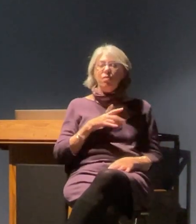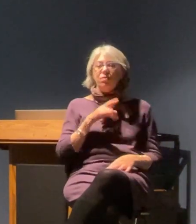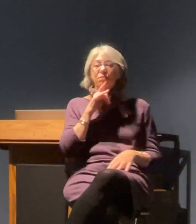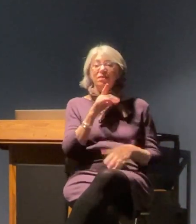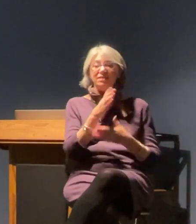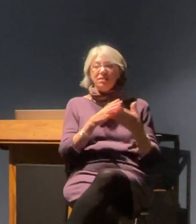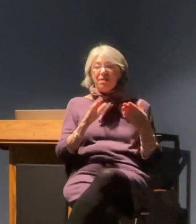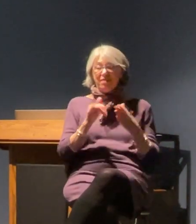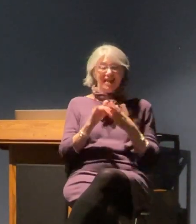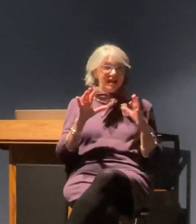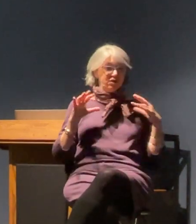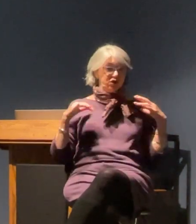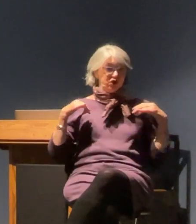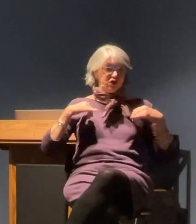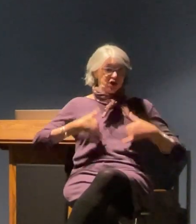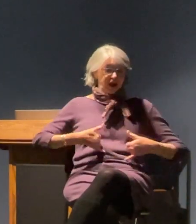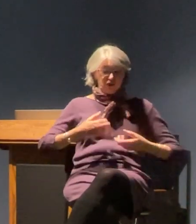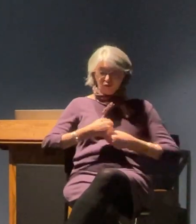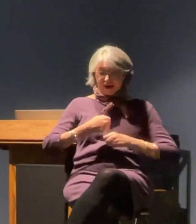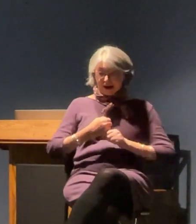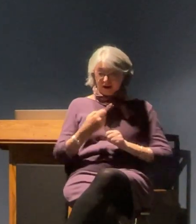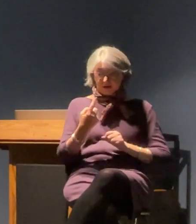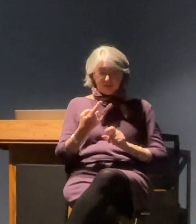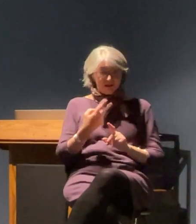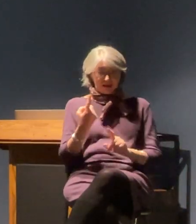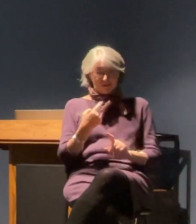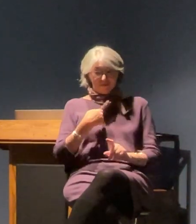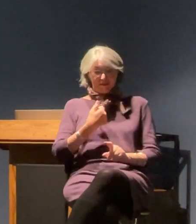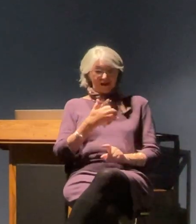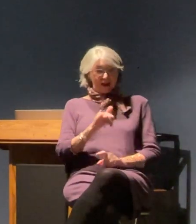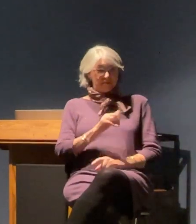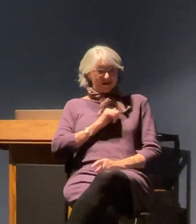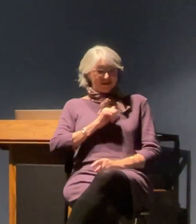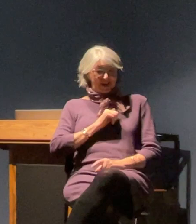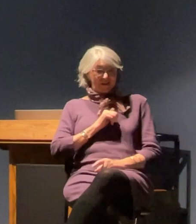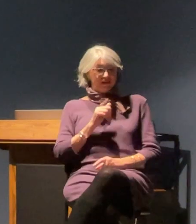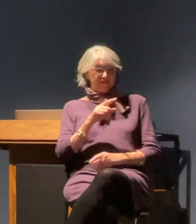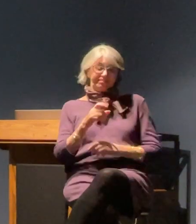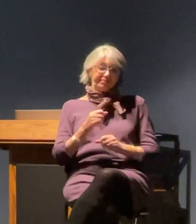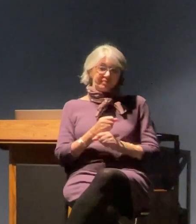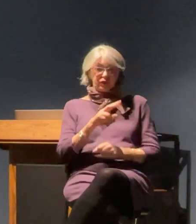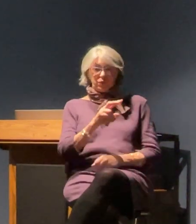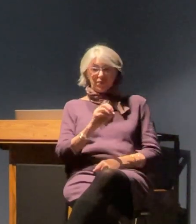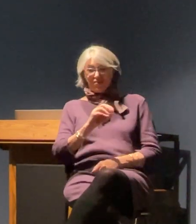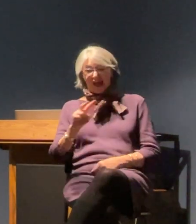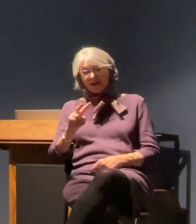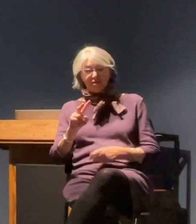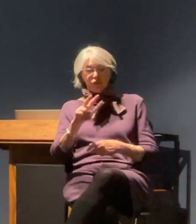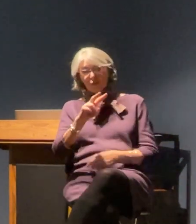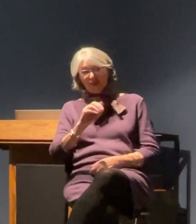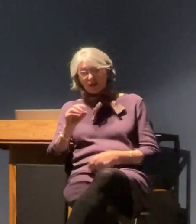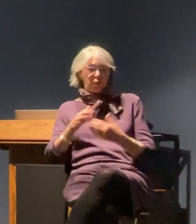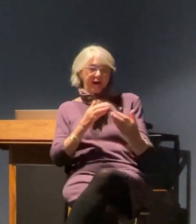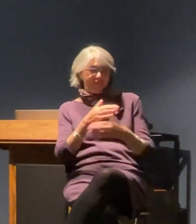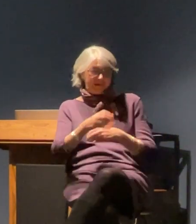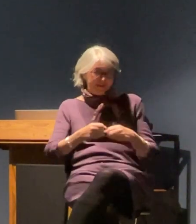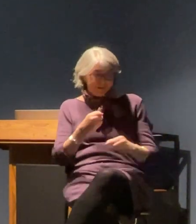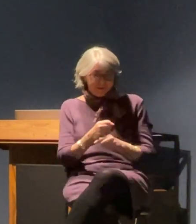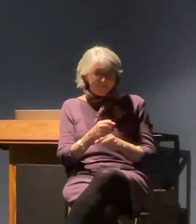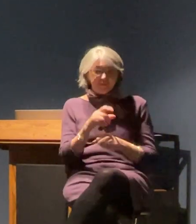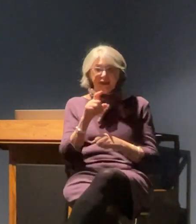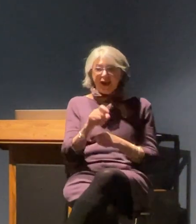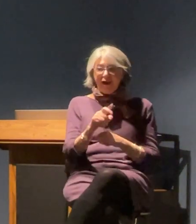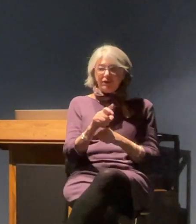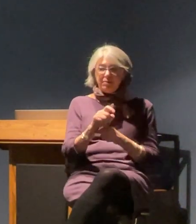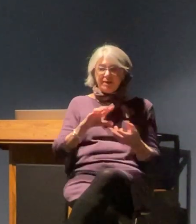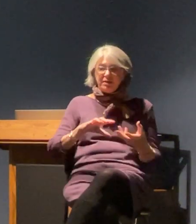And the way that jacket would be created for someone like myself in 2000, at the time, 7, 8, 10, or whatever year I got it, it would have to be